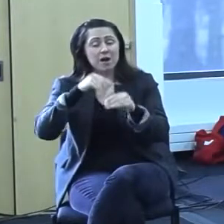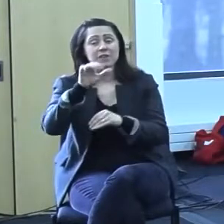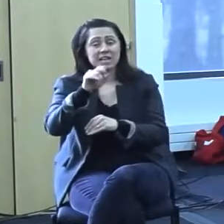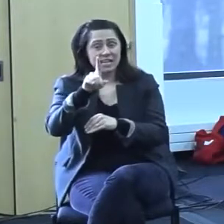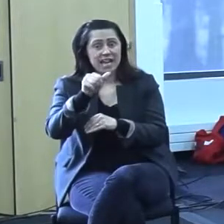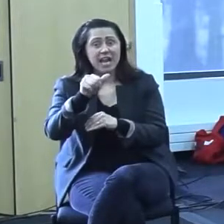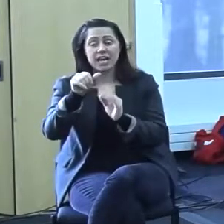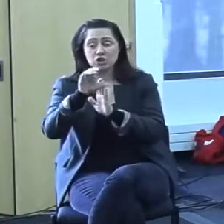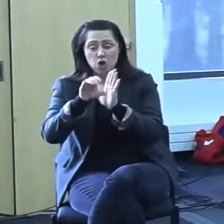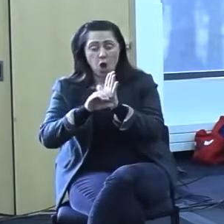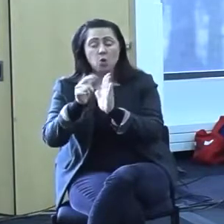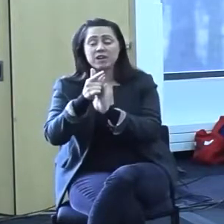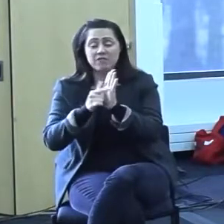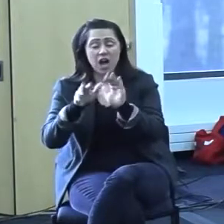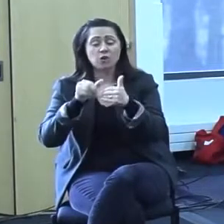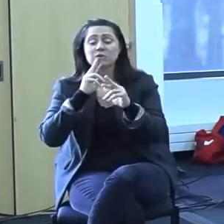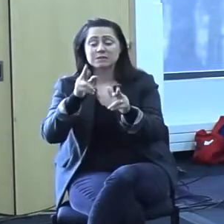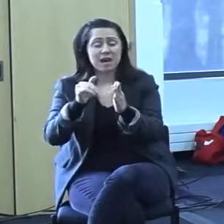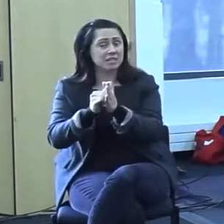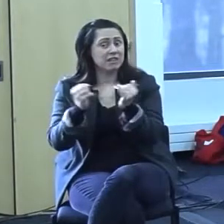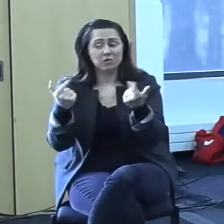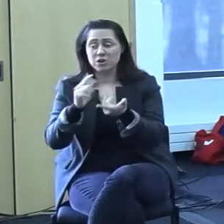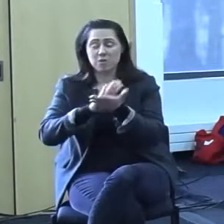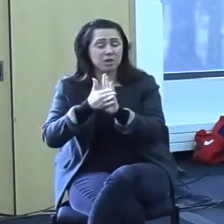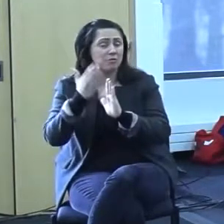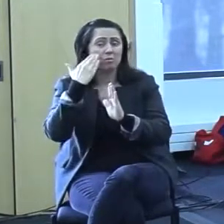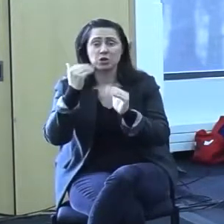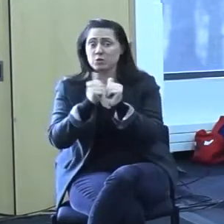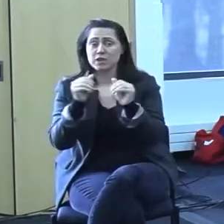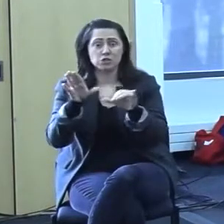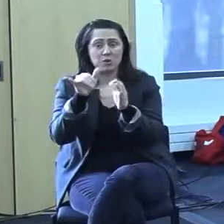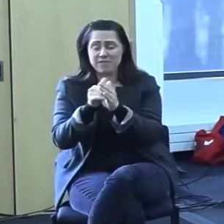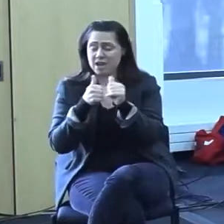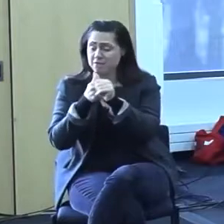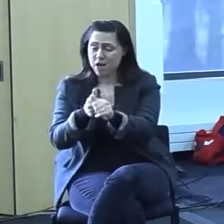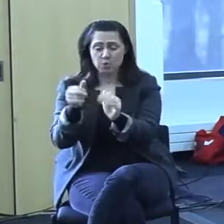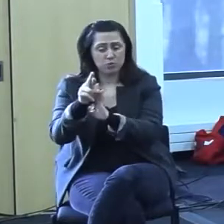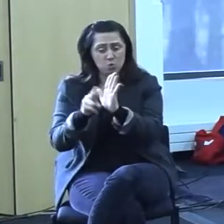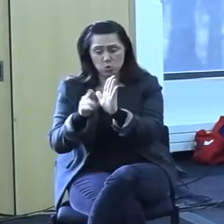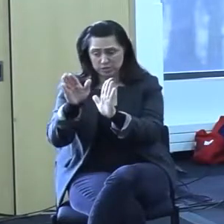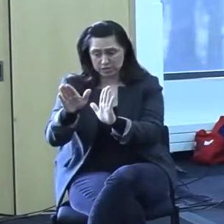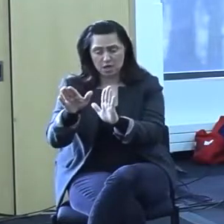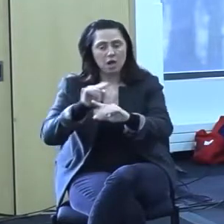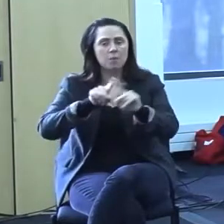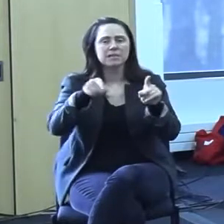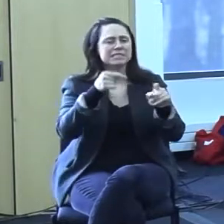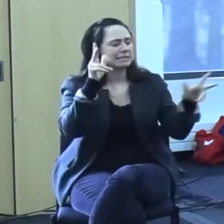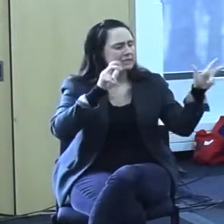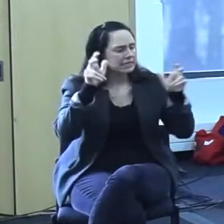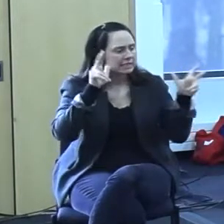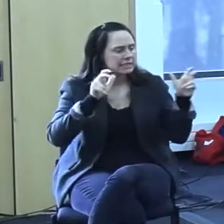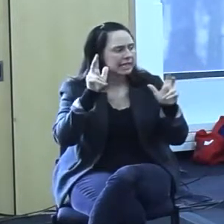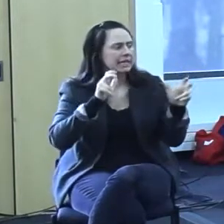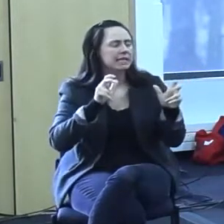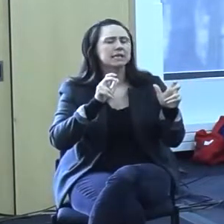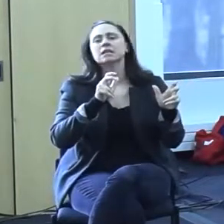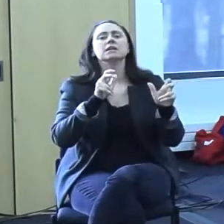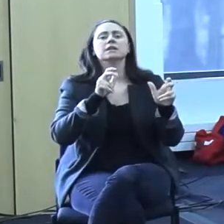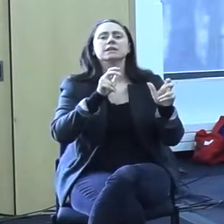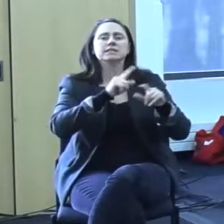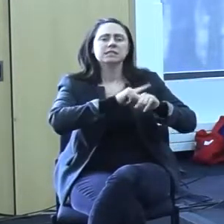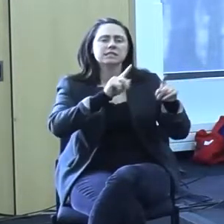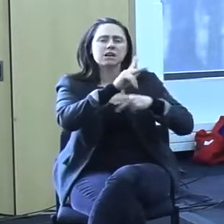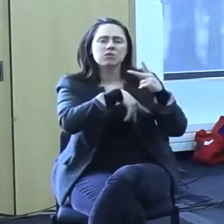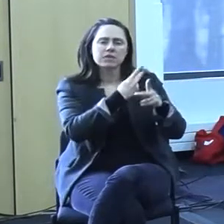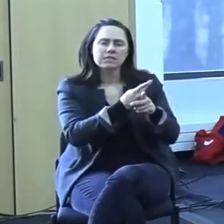and law and how to respond to ADA, and we've all become familiar with doing that. But just listening to the